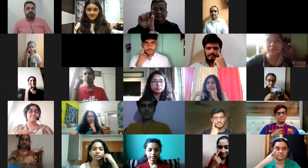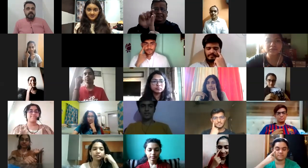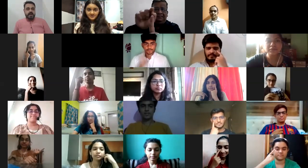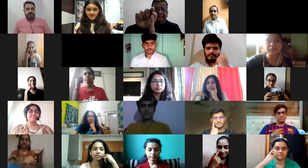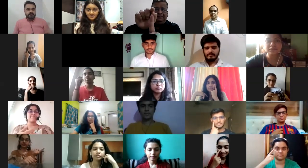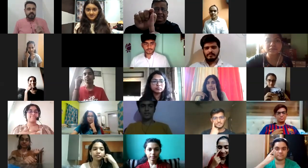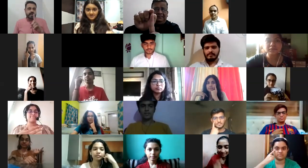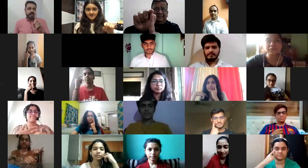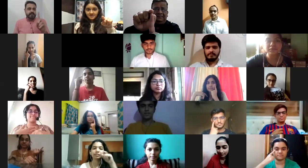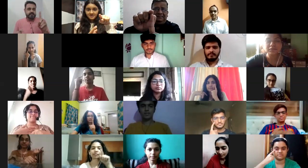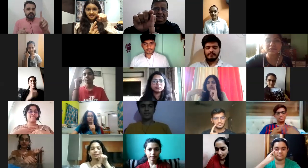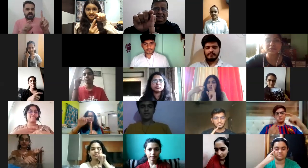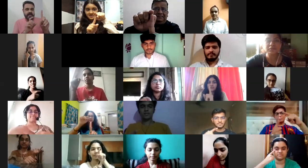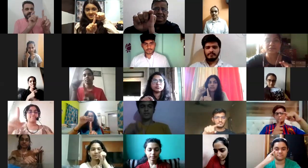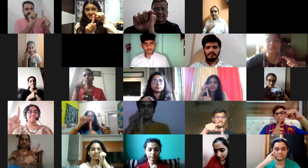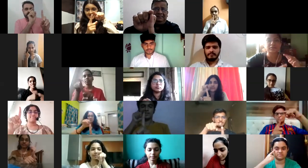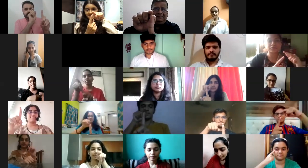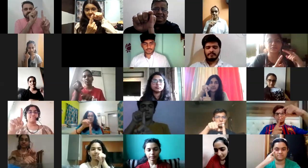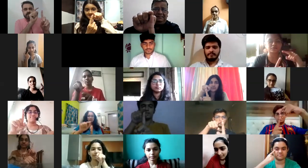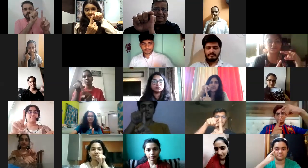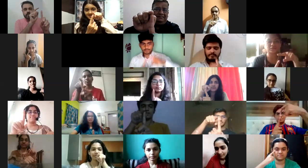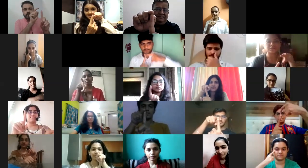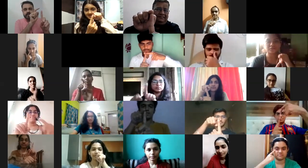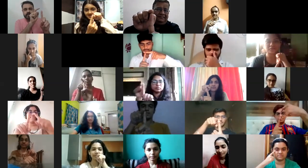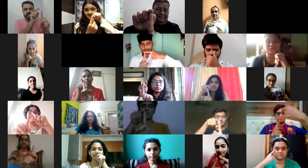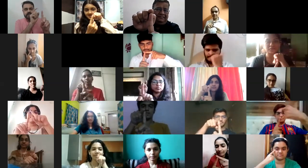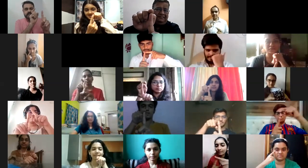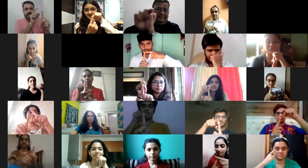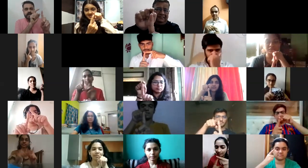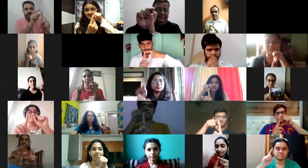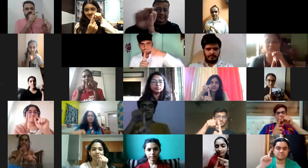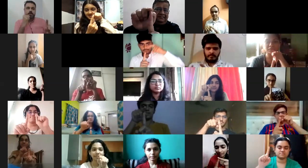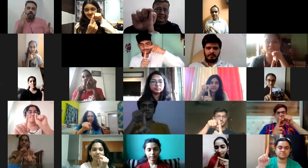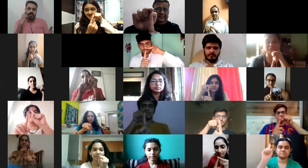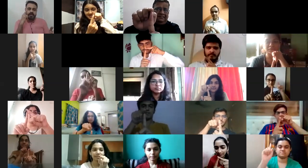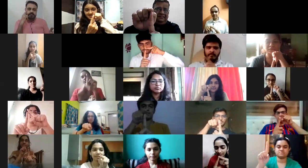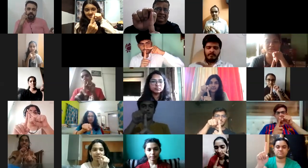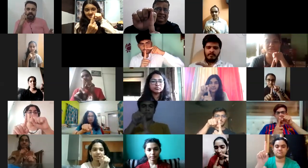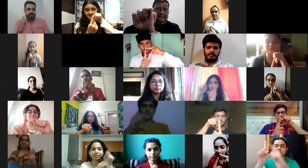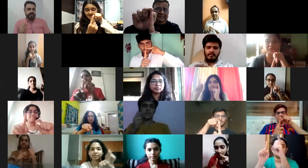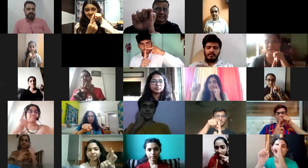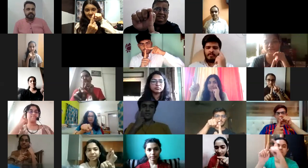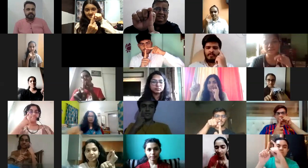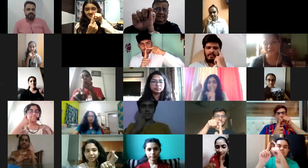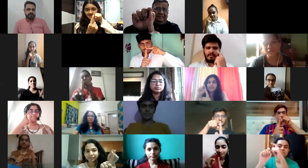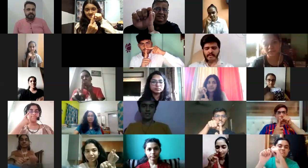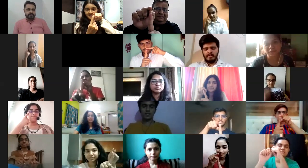I. You're writing, I and a dot over it. I or I, both are correct.